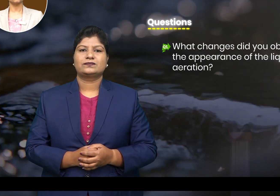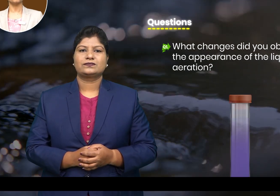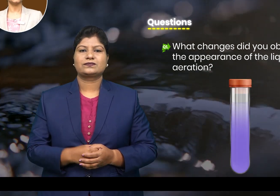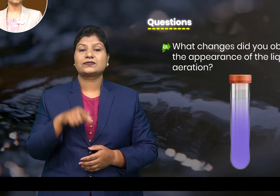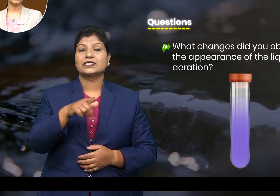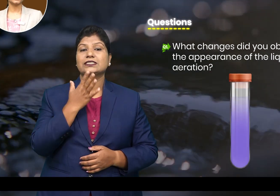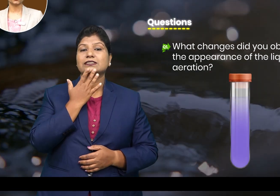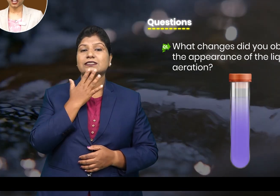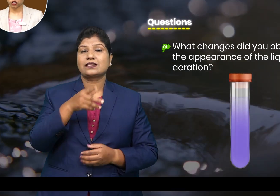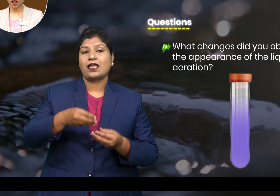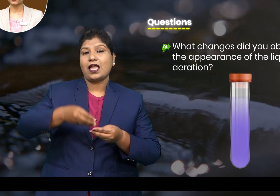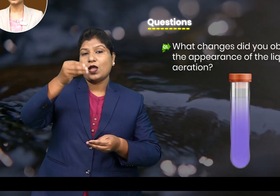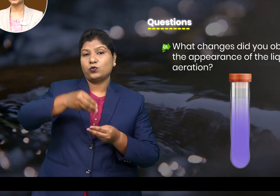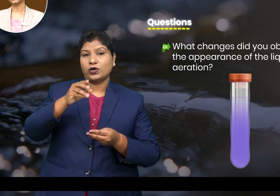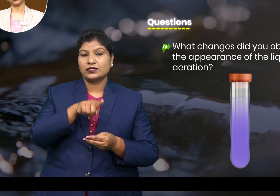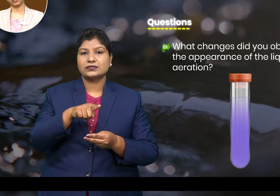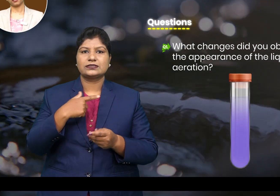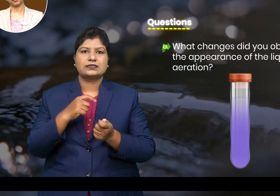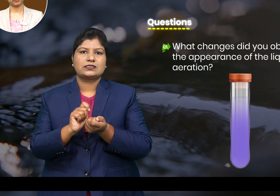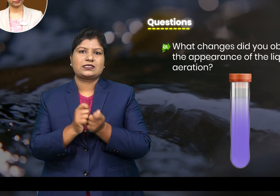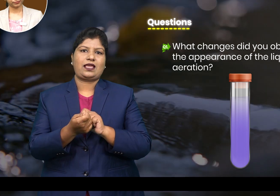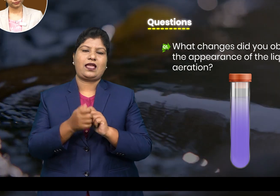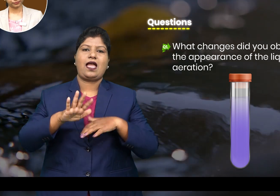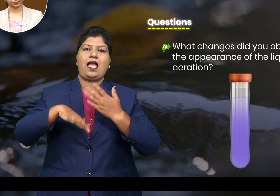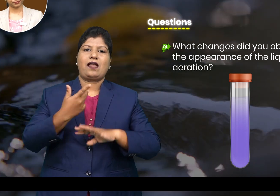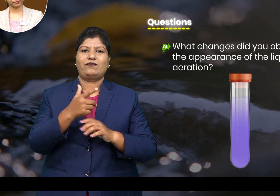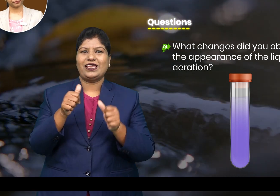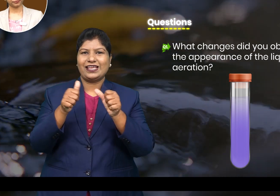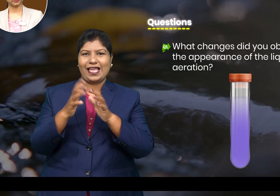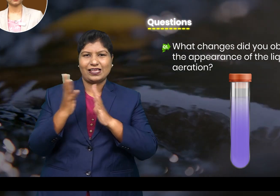The color of the liquid is changed after aeration.